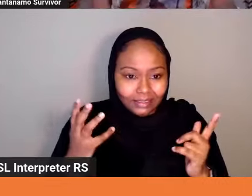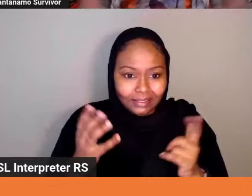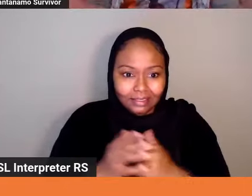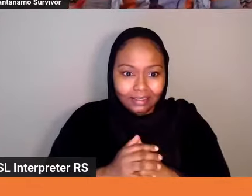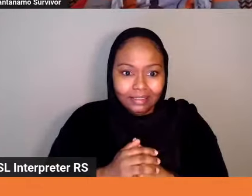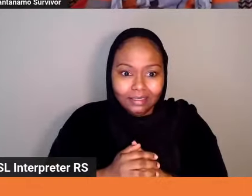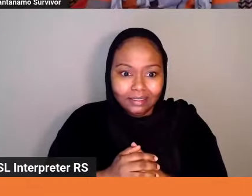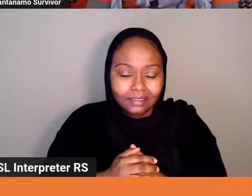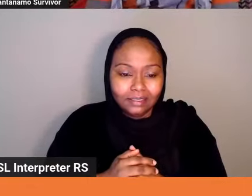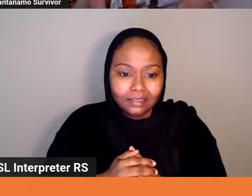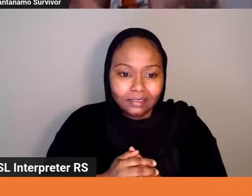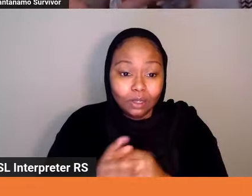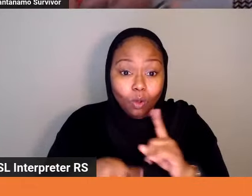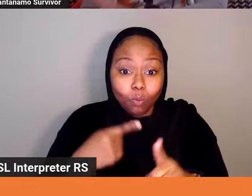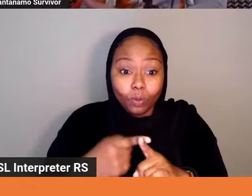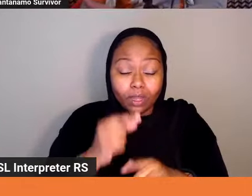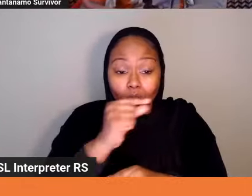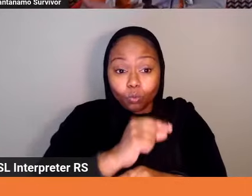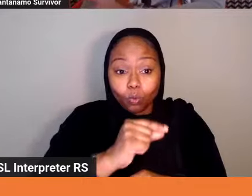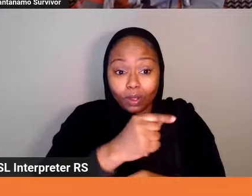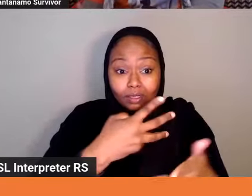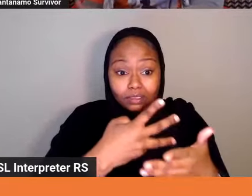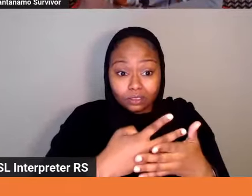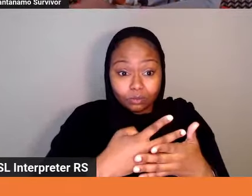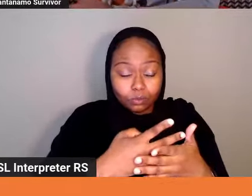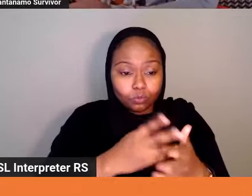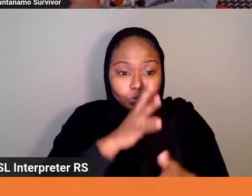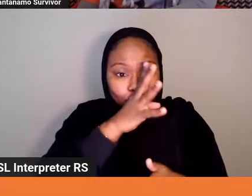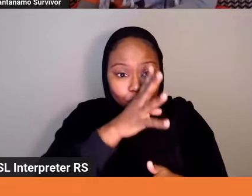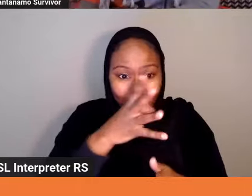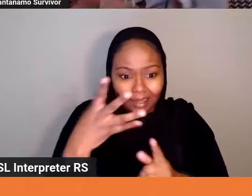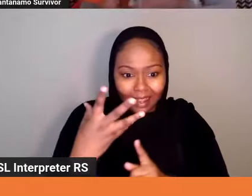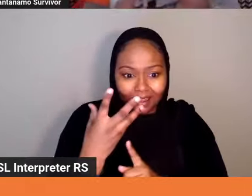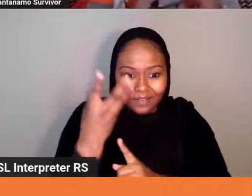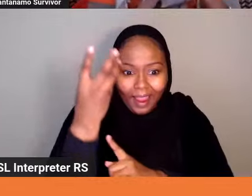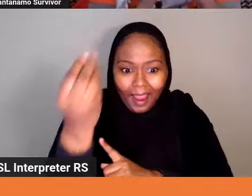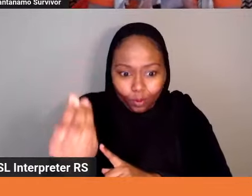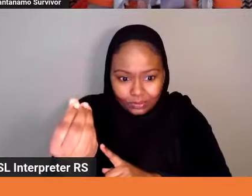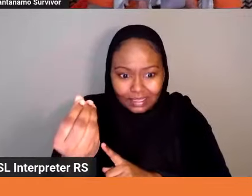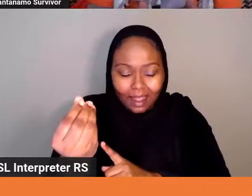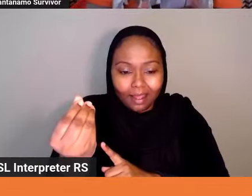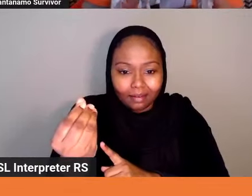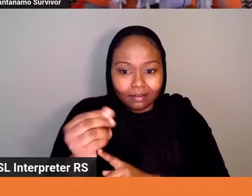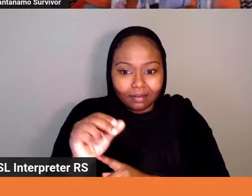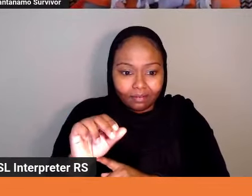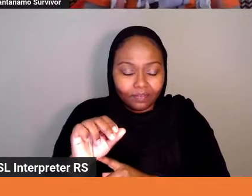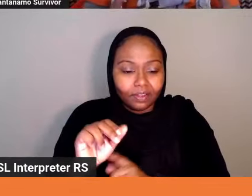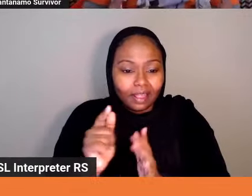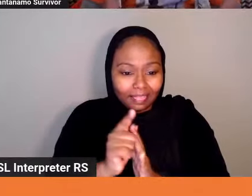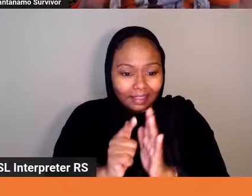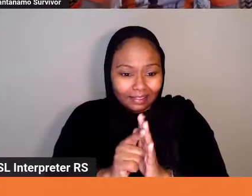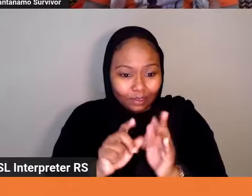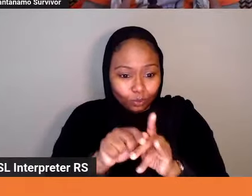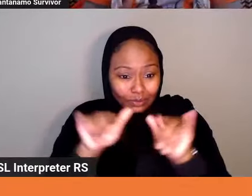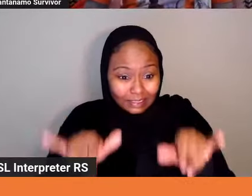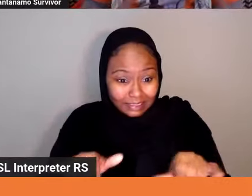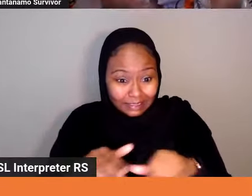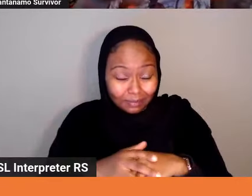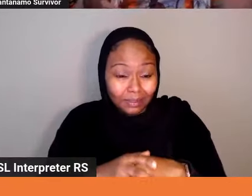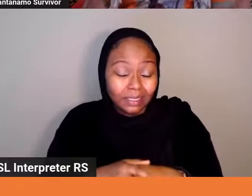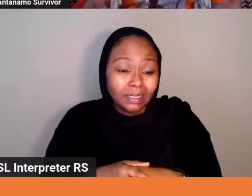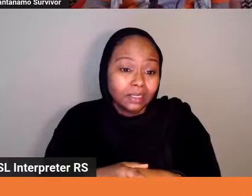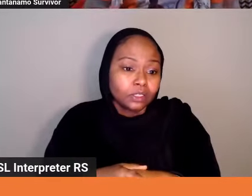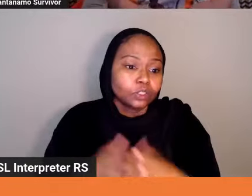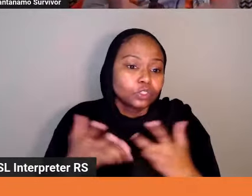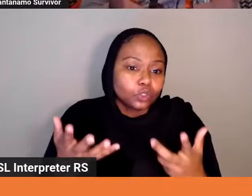because Guantanamo was created outside of the legal system, outside of justice, outside of our humanity. So basically, what kind of law